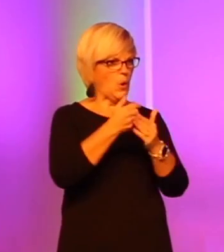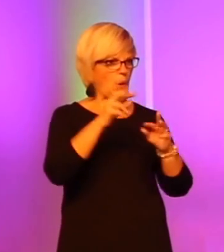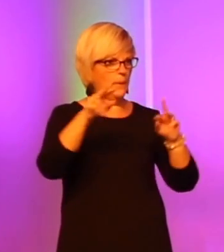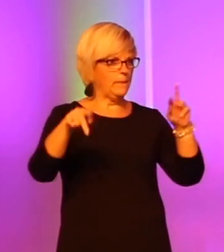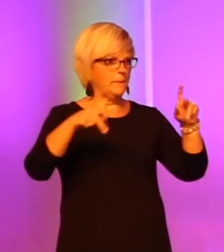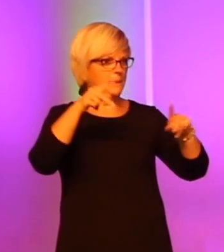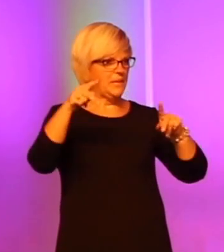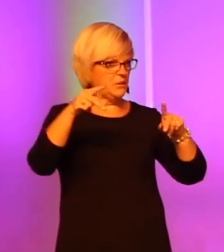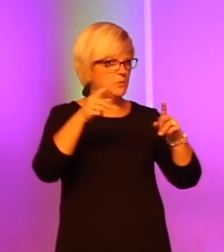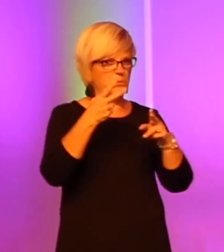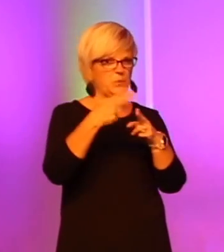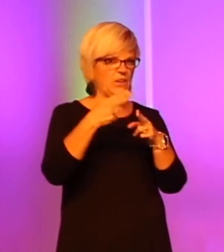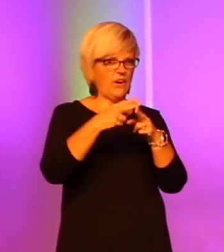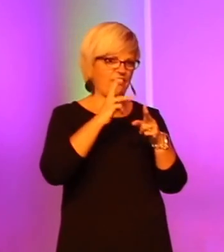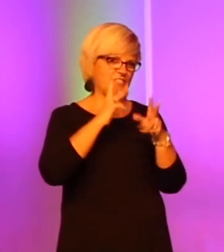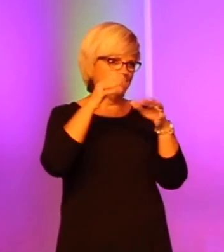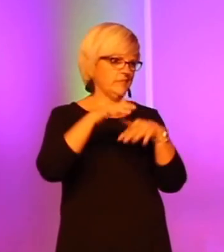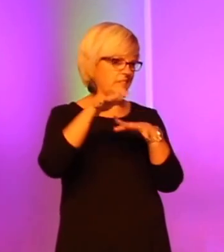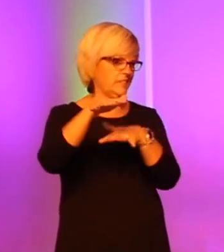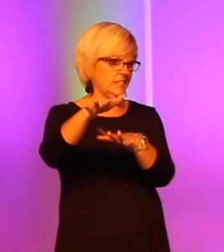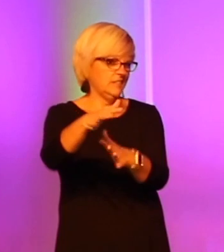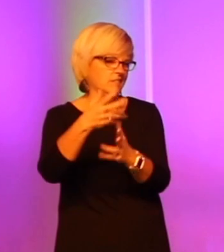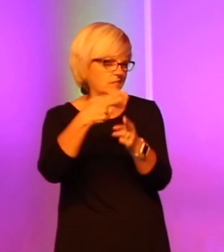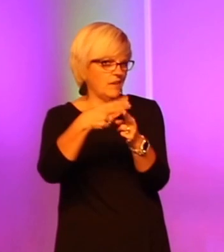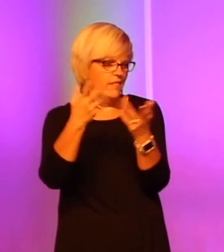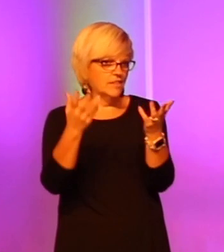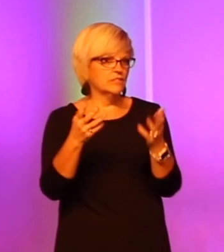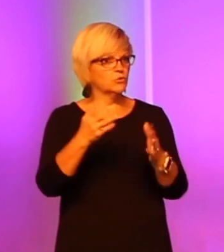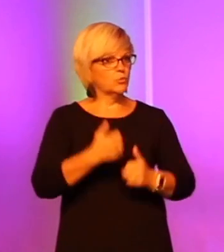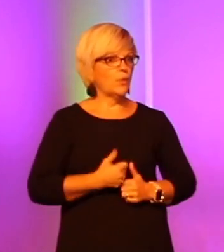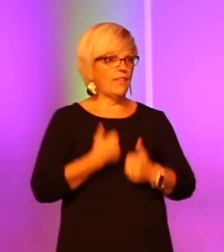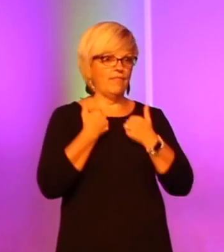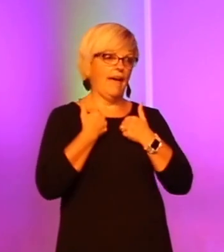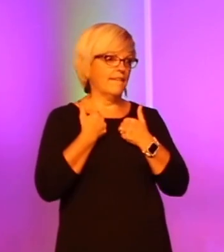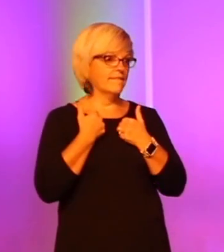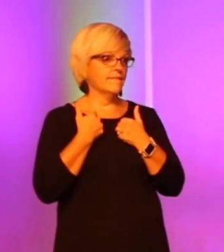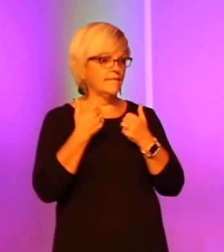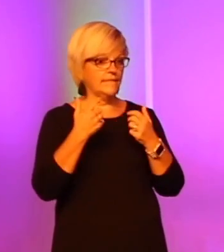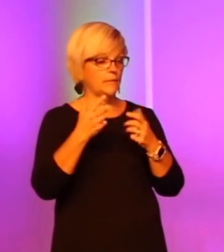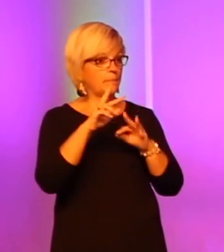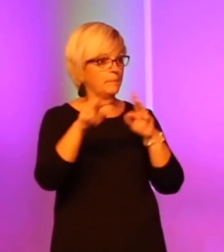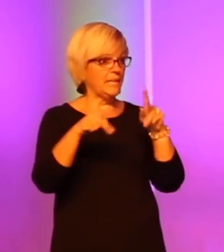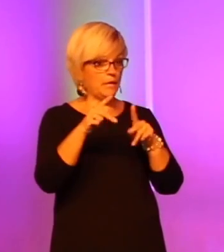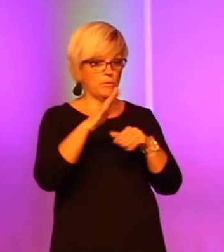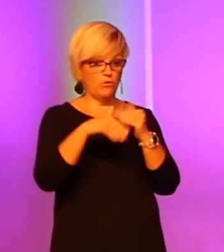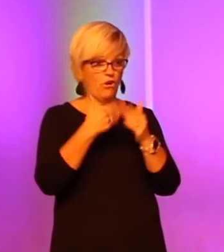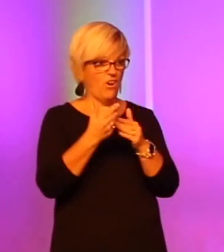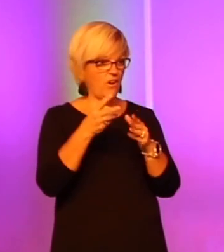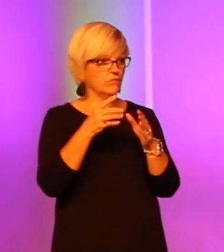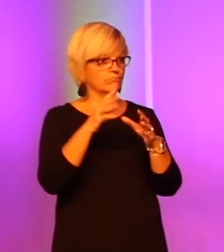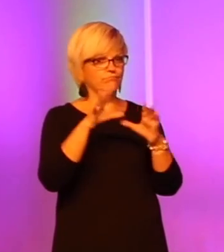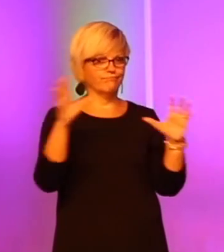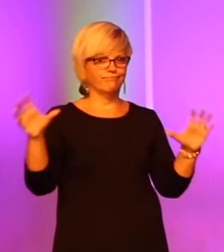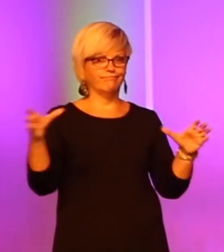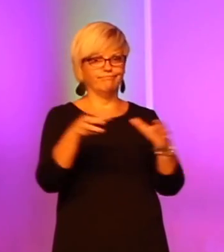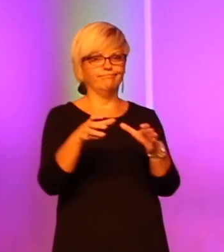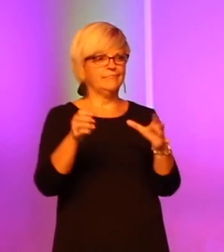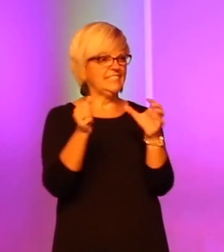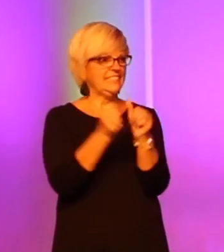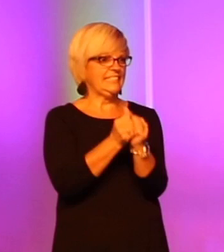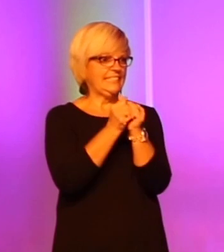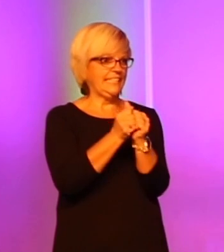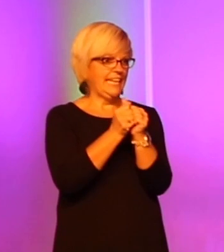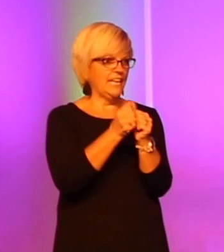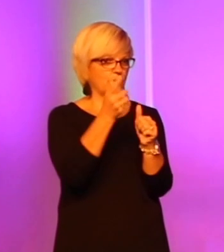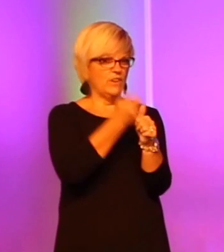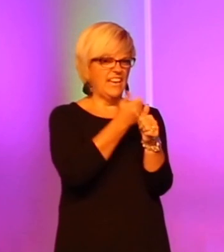humanity. Let's just call it a sea then. We already got a name for it. Okay. So humanity is in a sea. We're all in the same sea together. Every decision